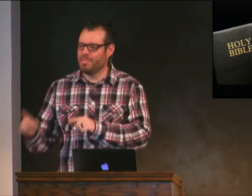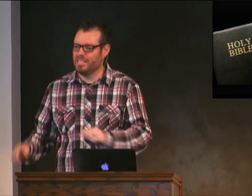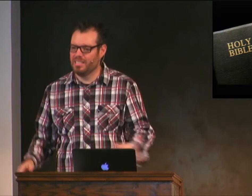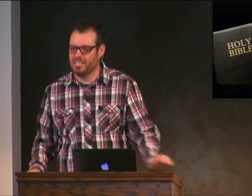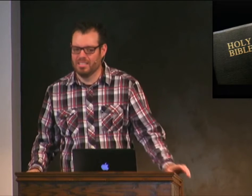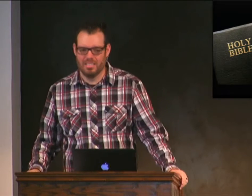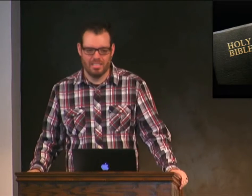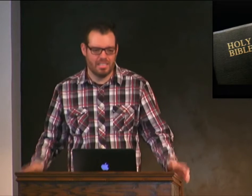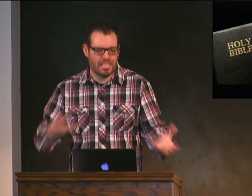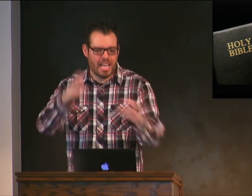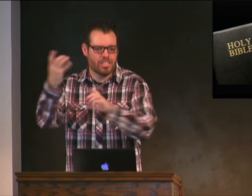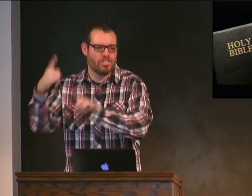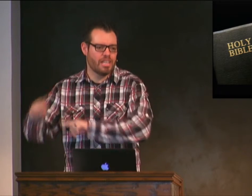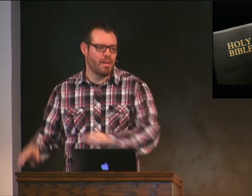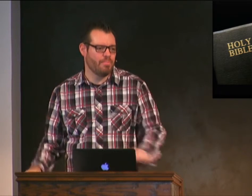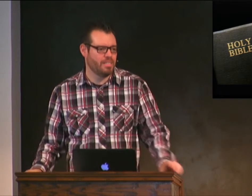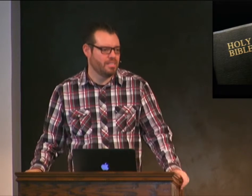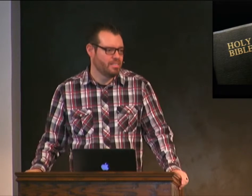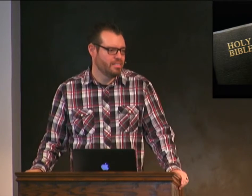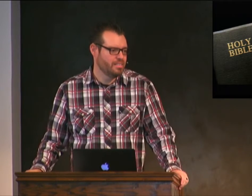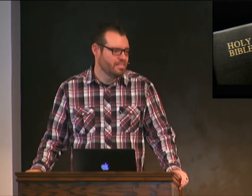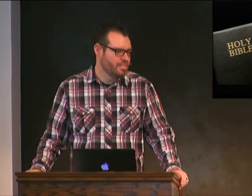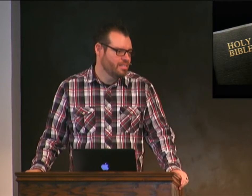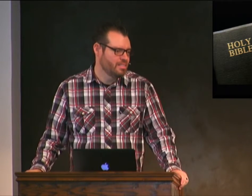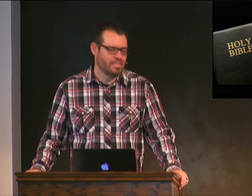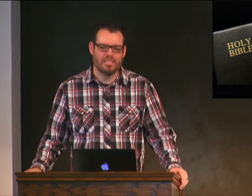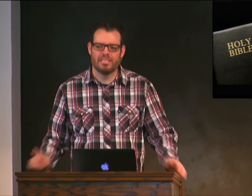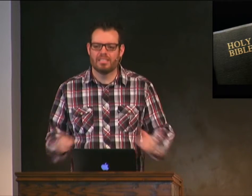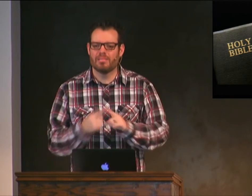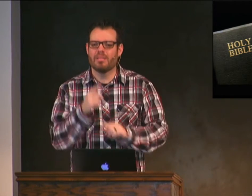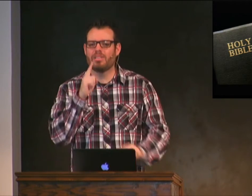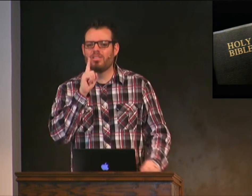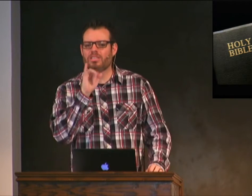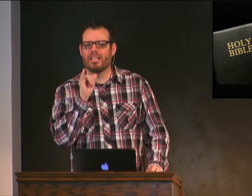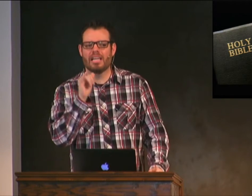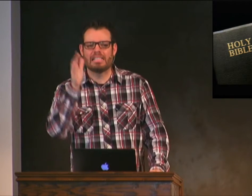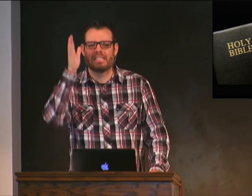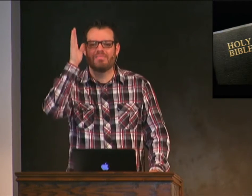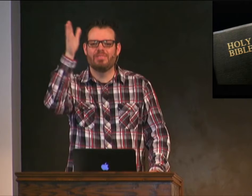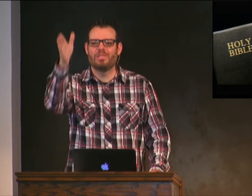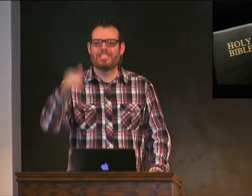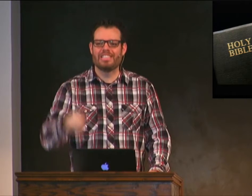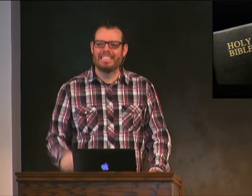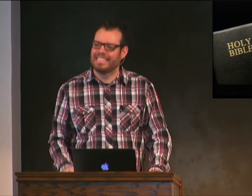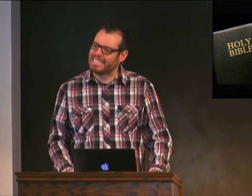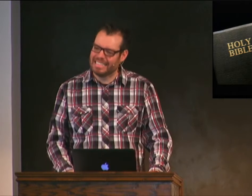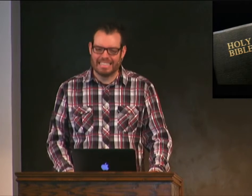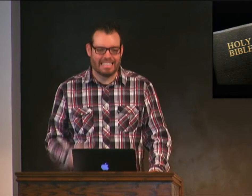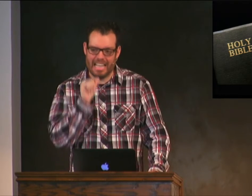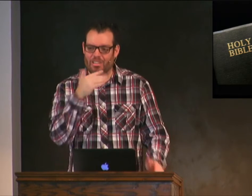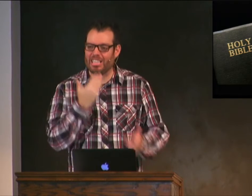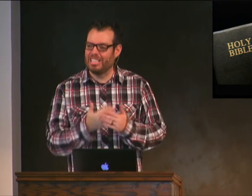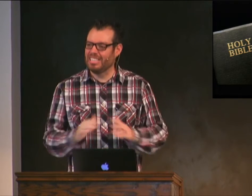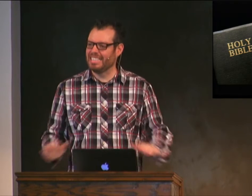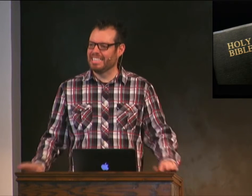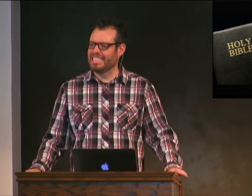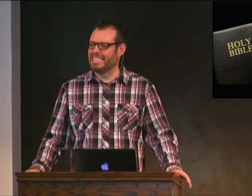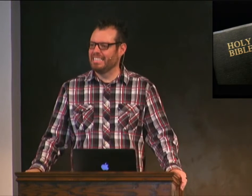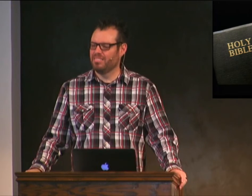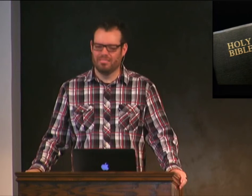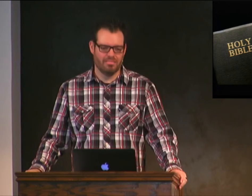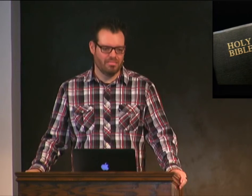Things happen. Disasters happen. Sometimes it looks like the future is not looking